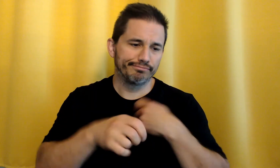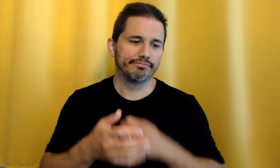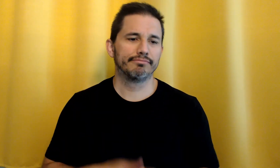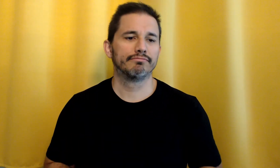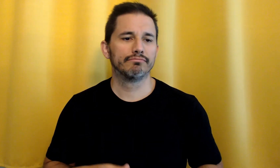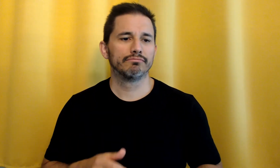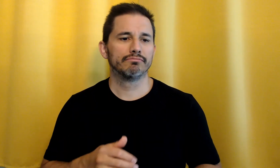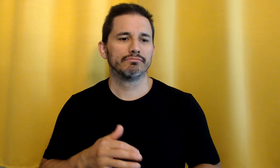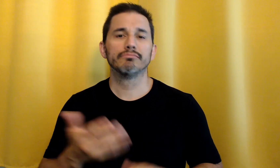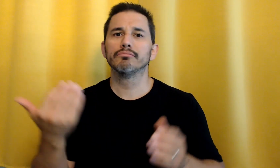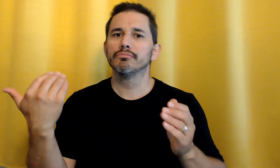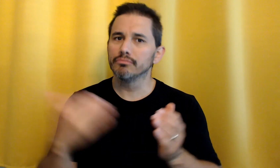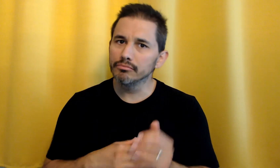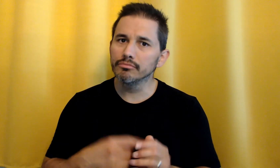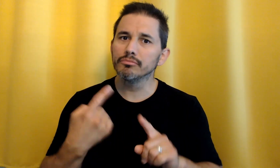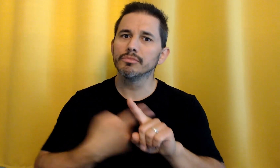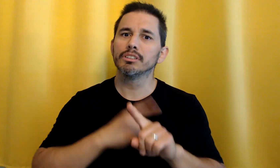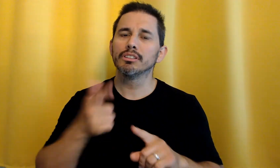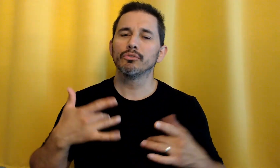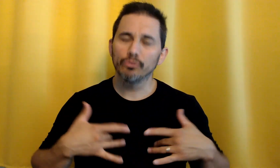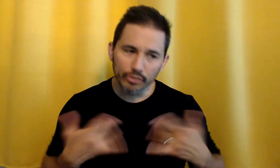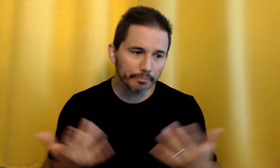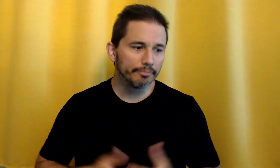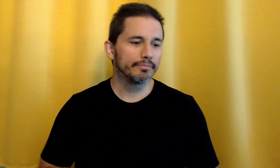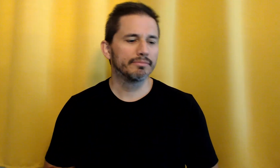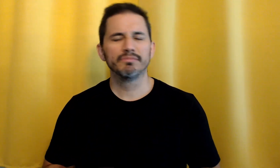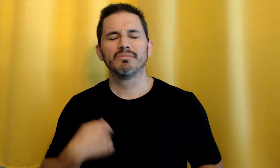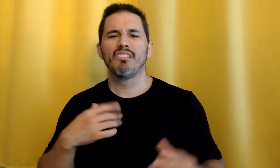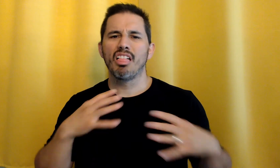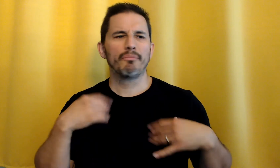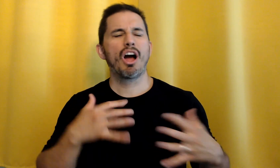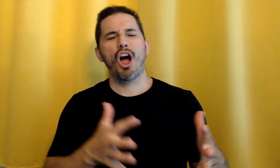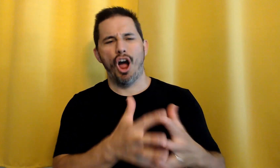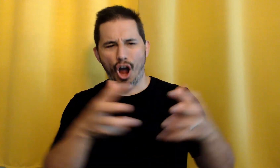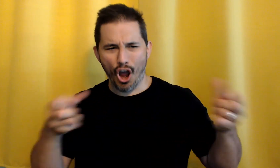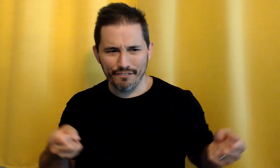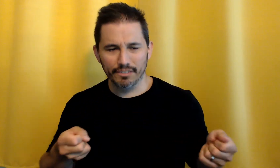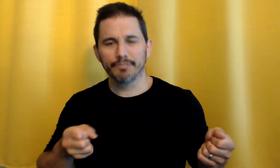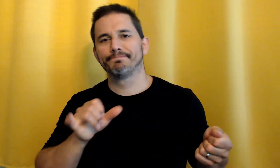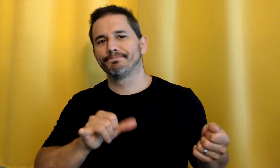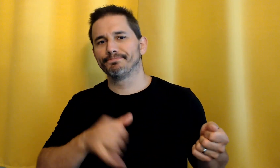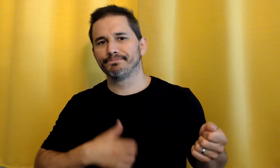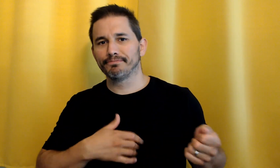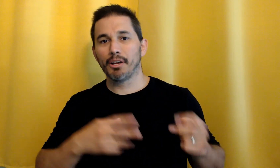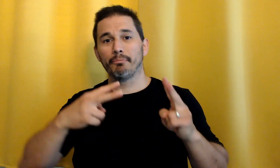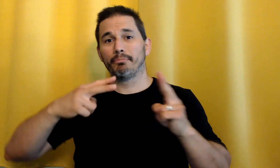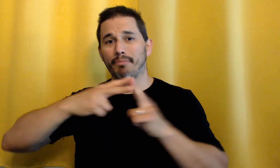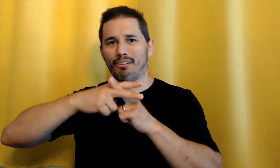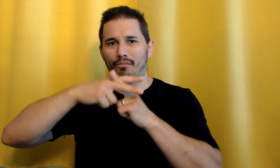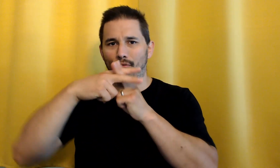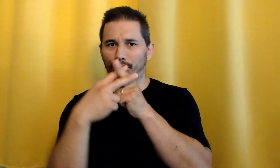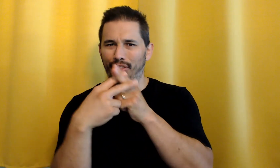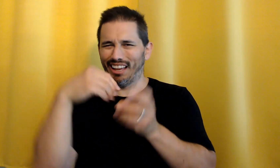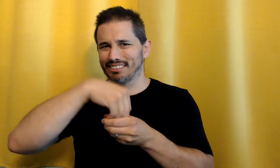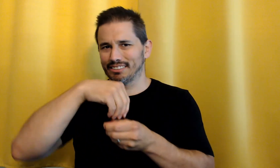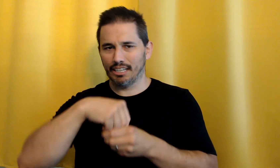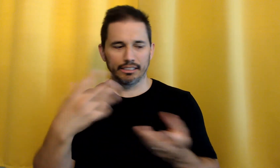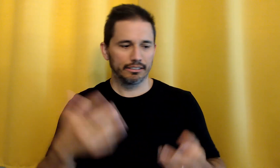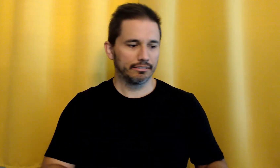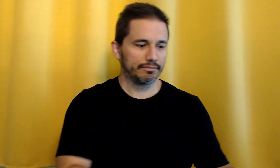health. So then I replaced the battery just in case. But then again, it stopped working. So I finally